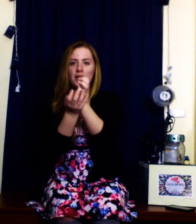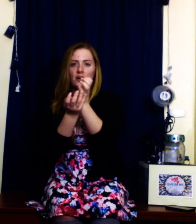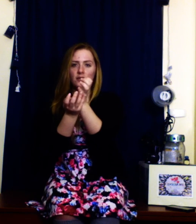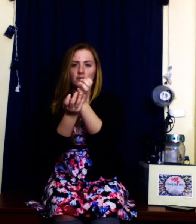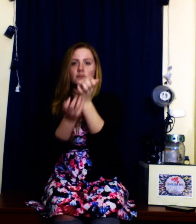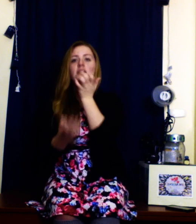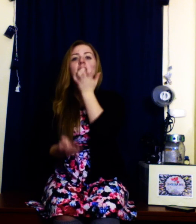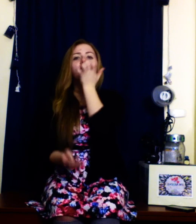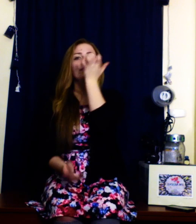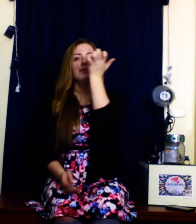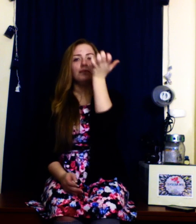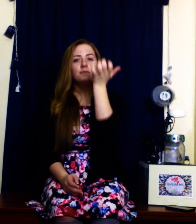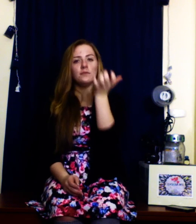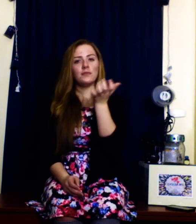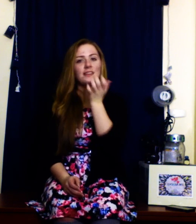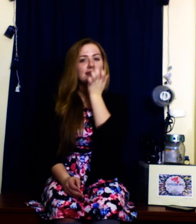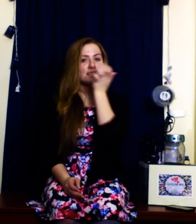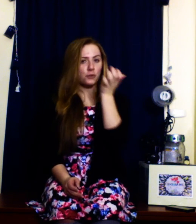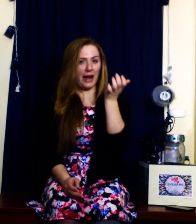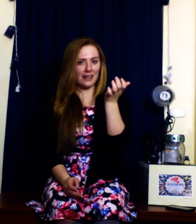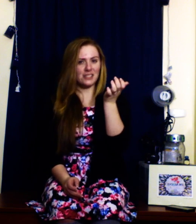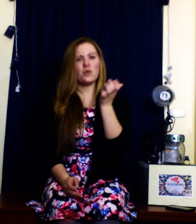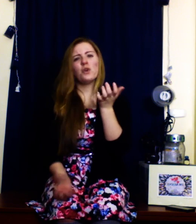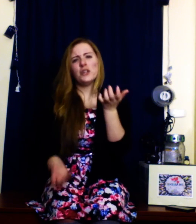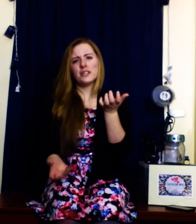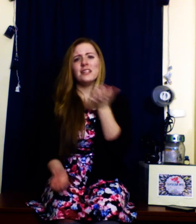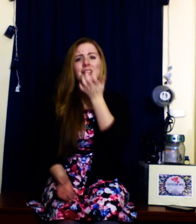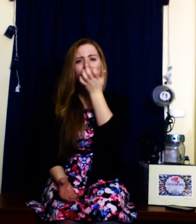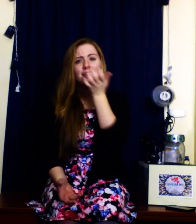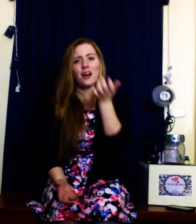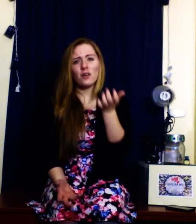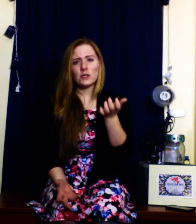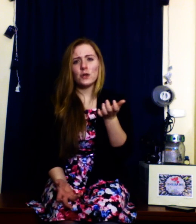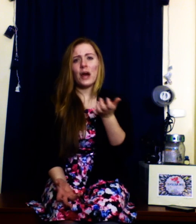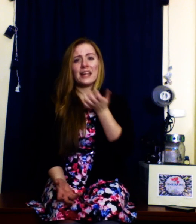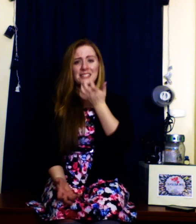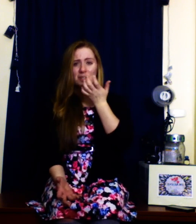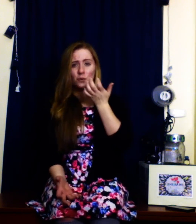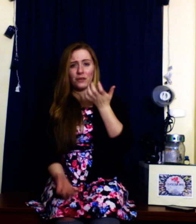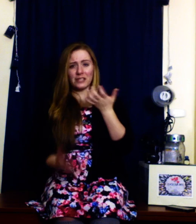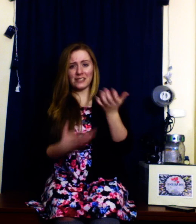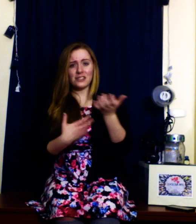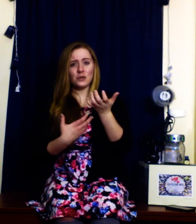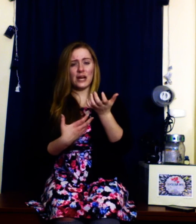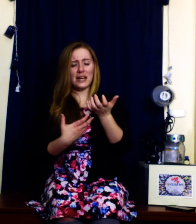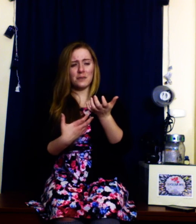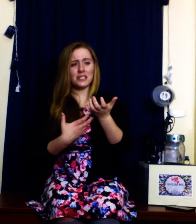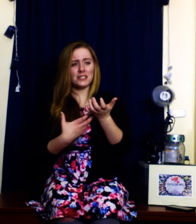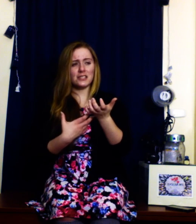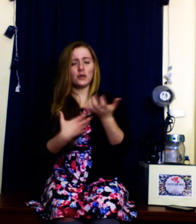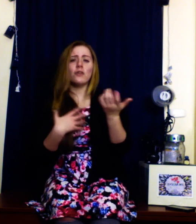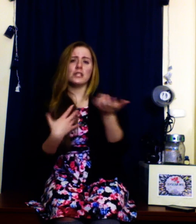bale. And this is grass, or it can also, I guess, equivalent to, it's the equivalent